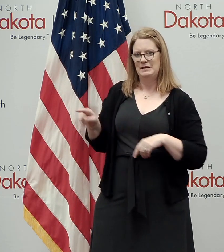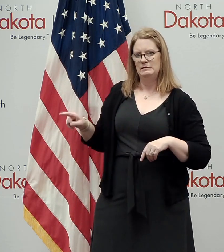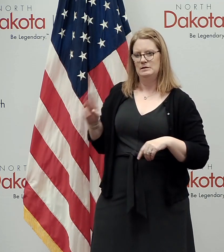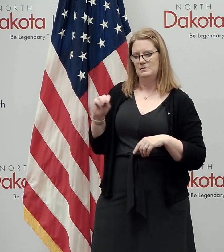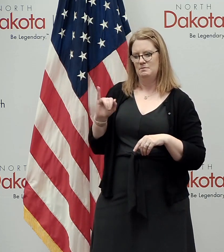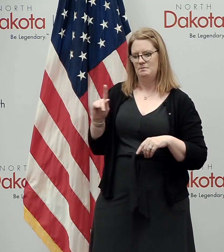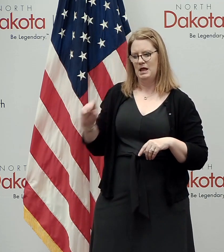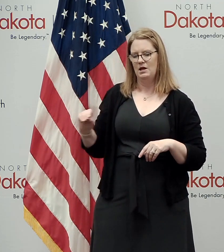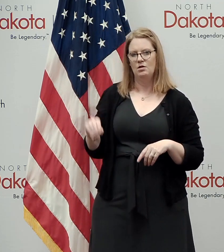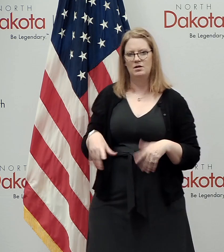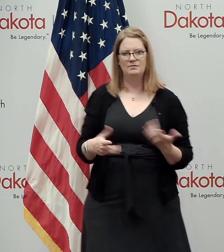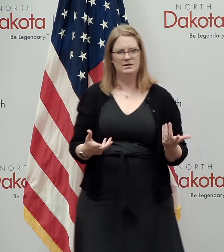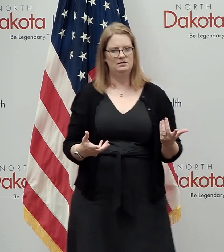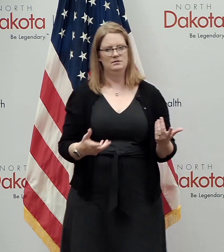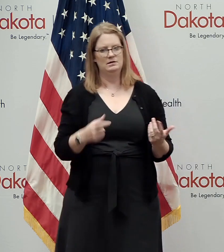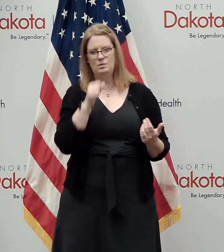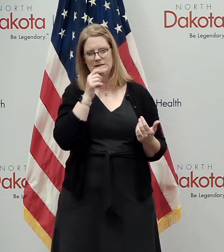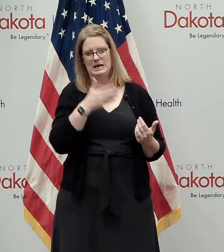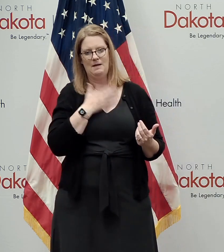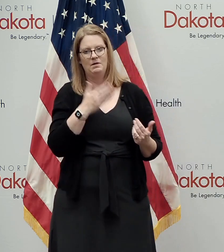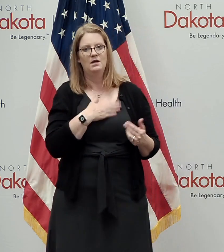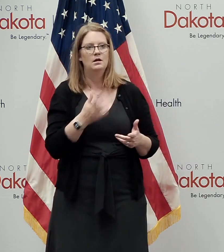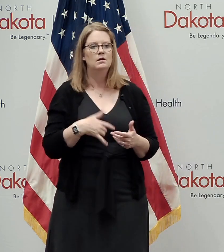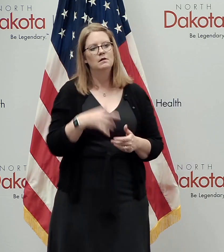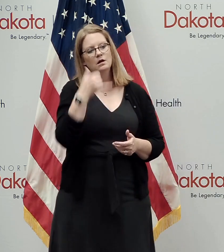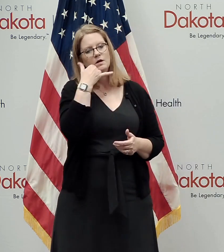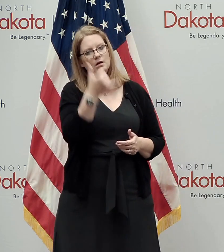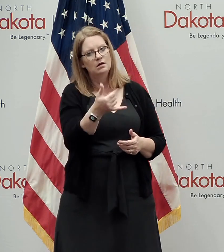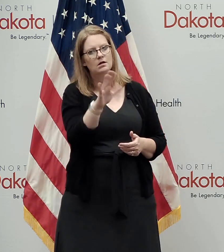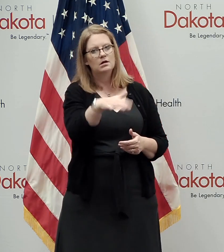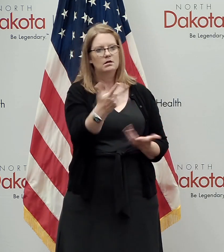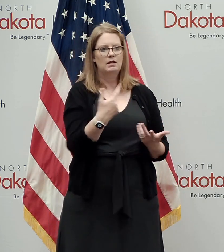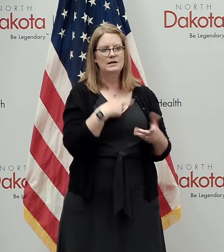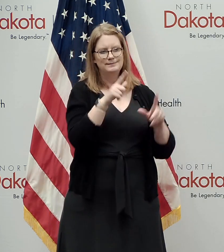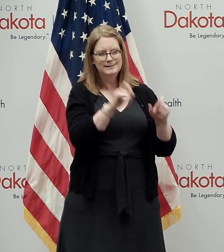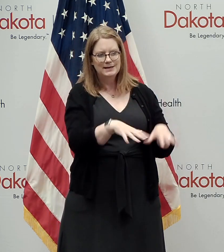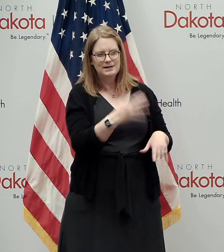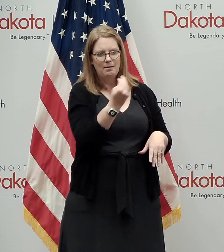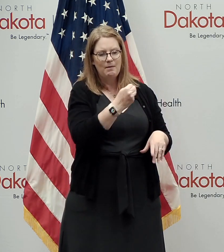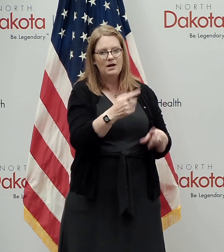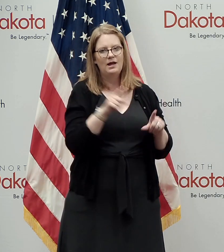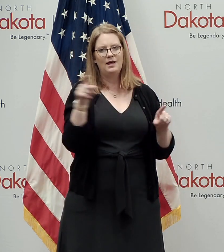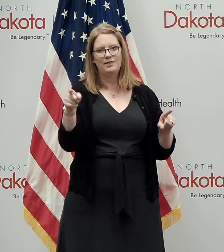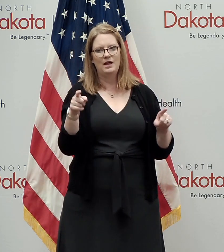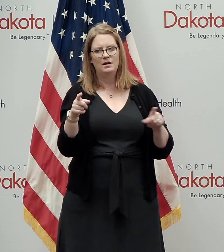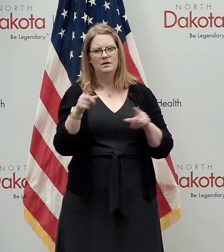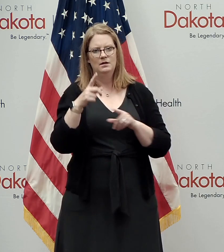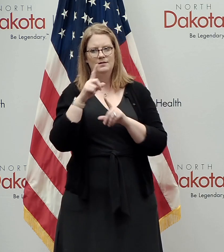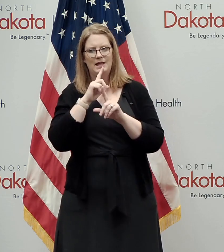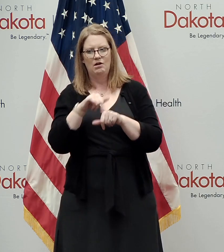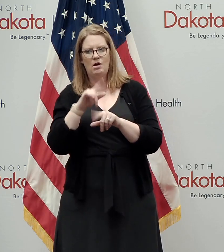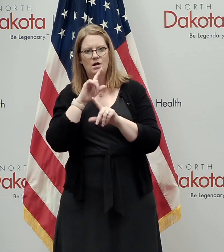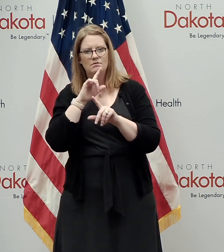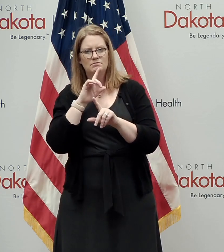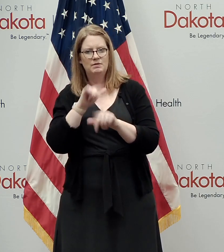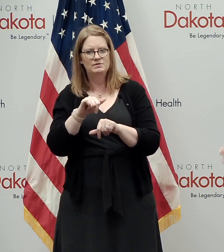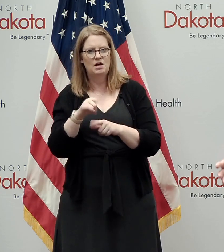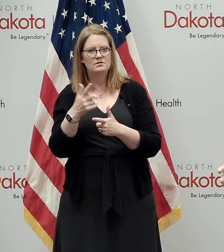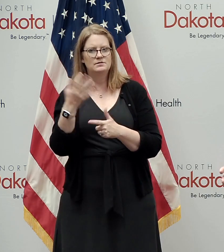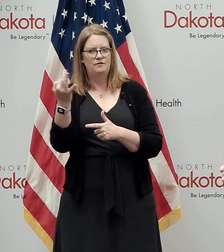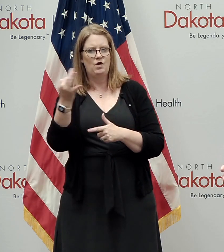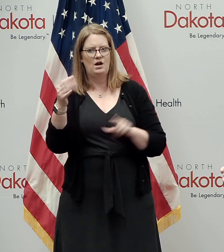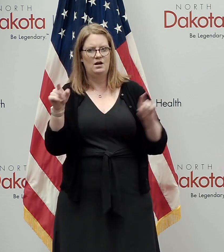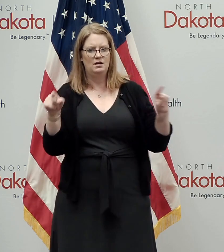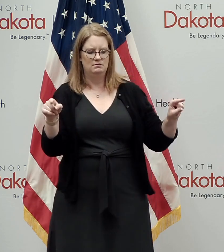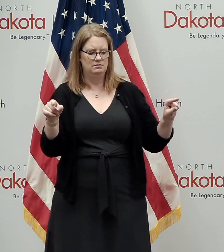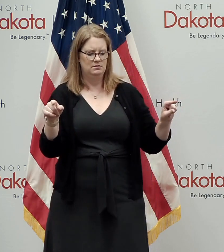waiting 4 days. You know, I got the test on Monday. I didn't get the result till Friday, you know, that over the weekend. So I don't want to hear from